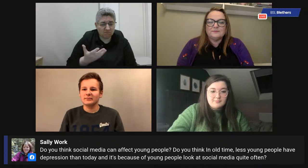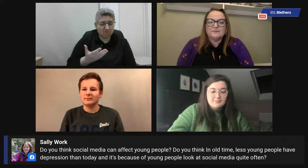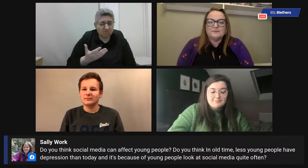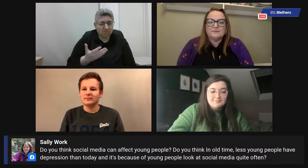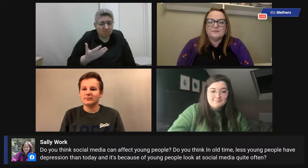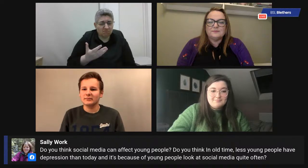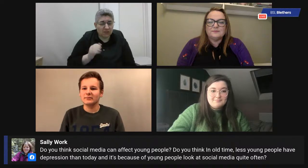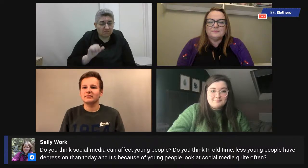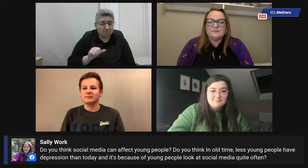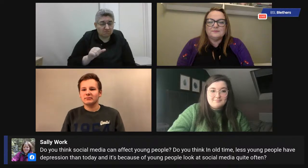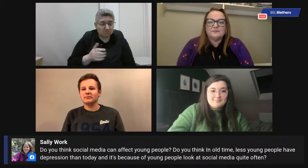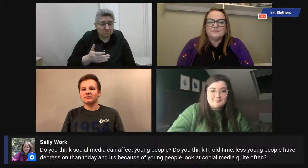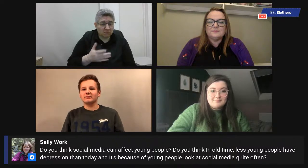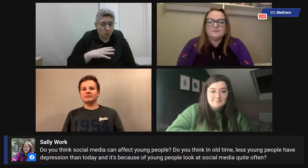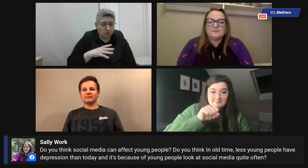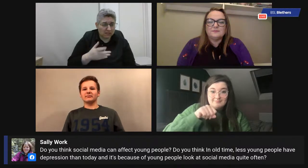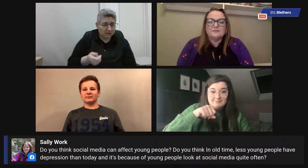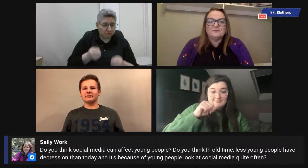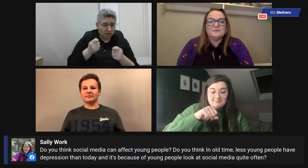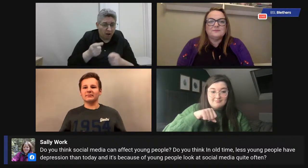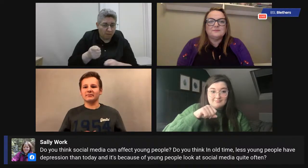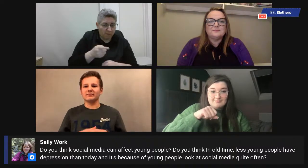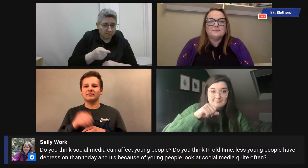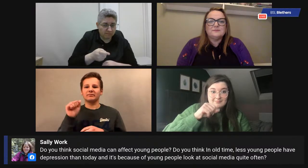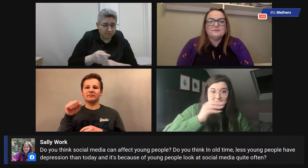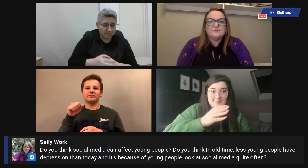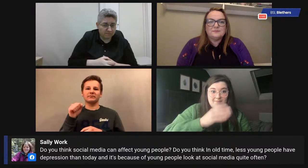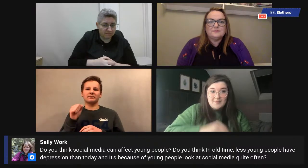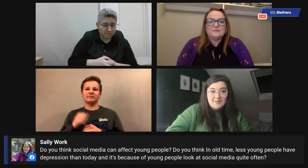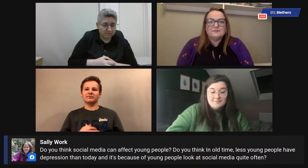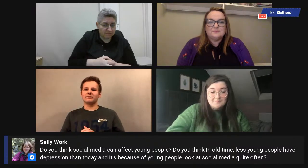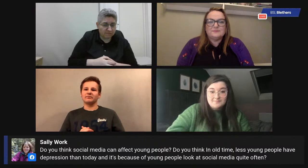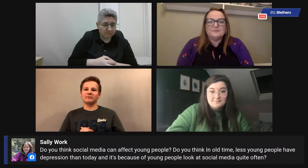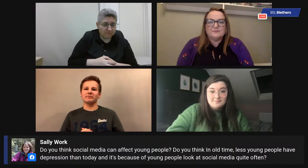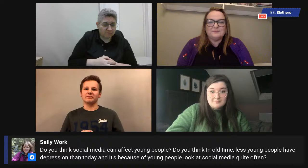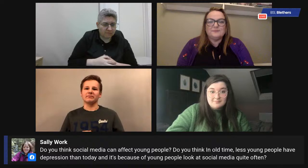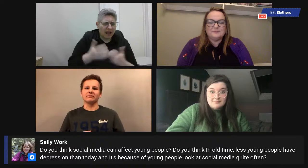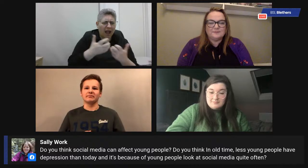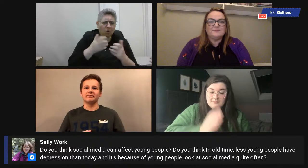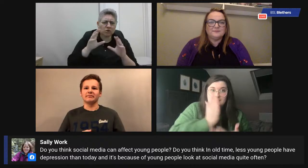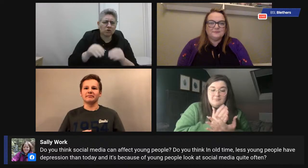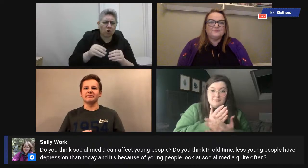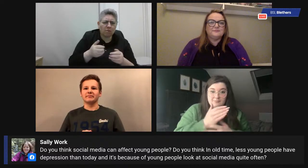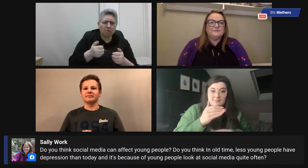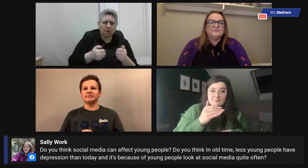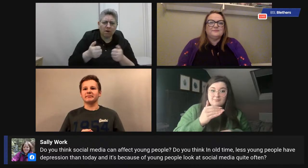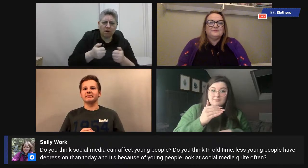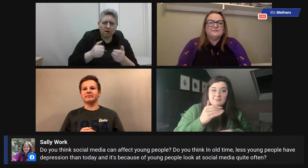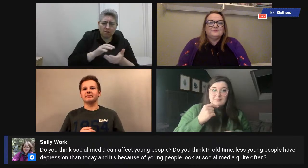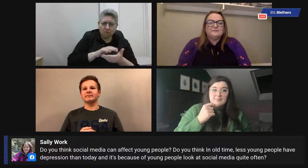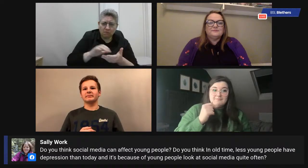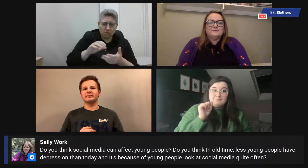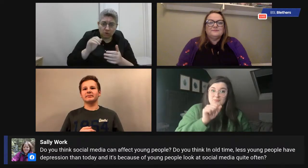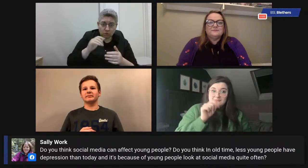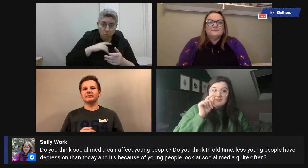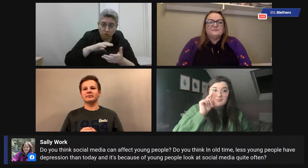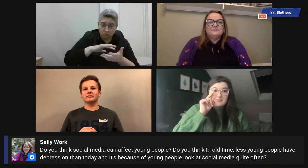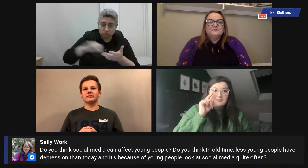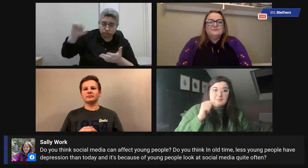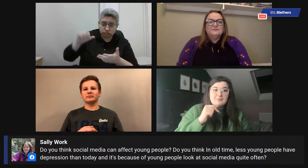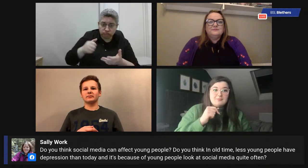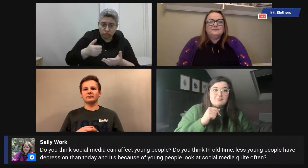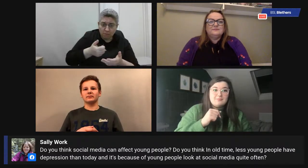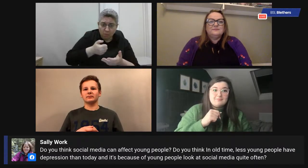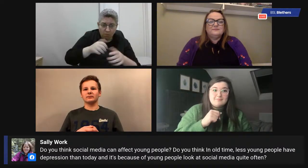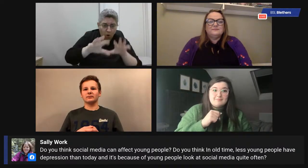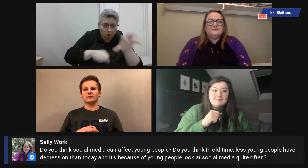who's asking, do you think social media can affect young deaf people? Do you think in the older times, fewer young people had depression